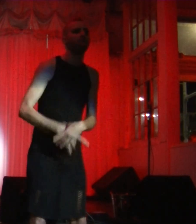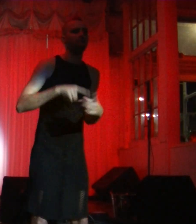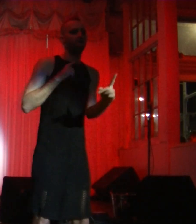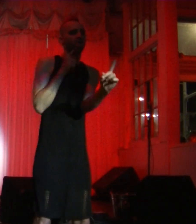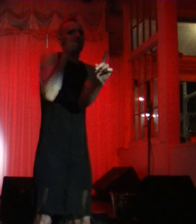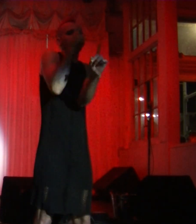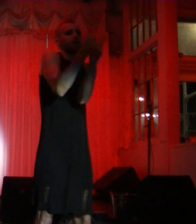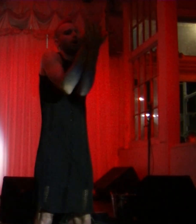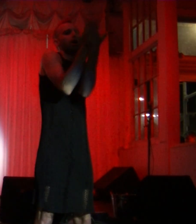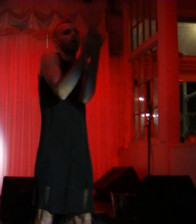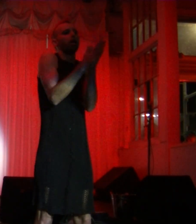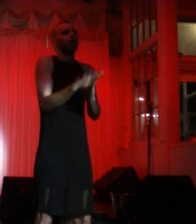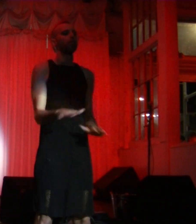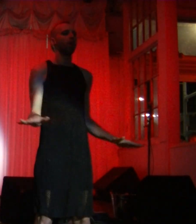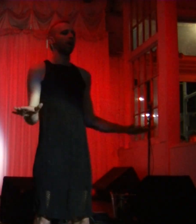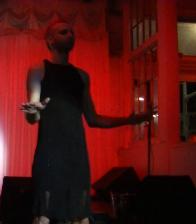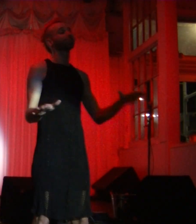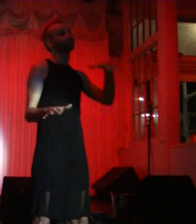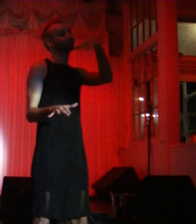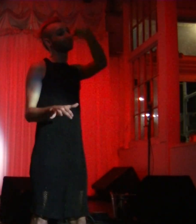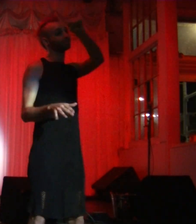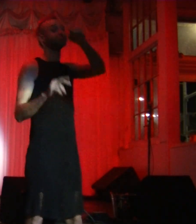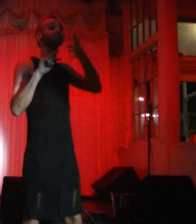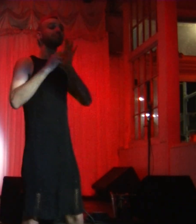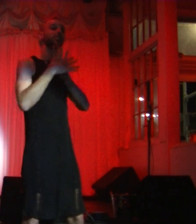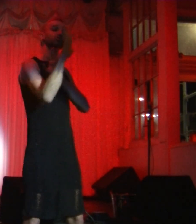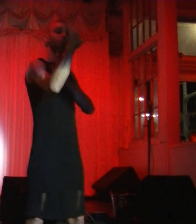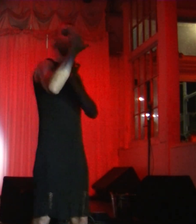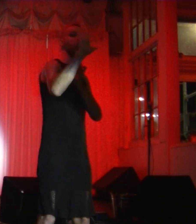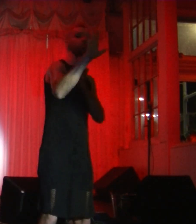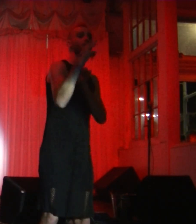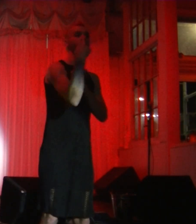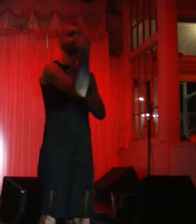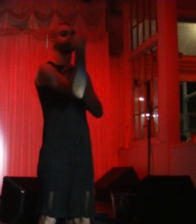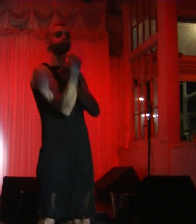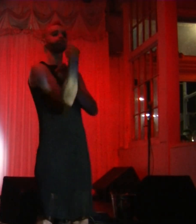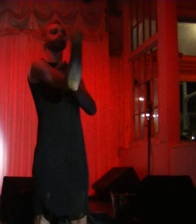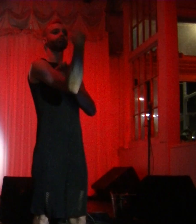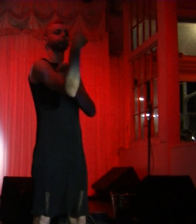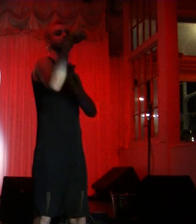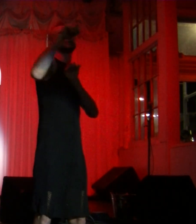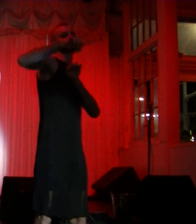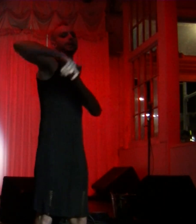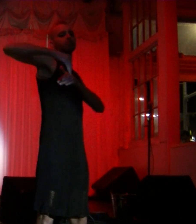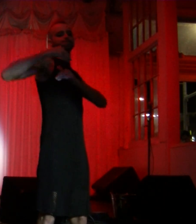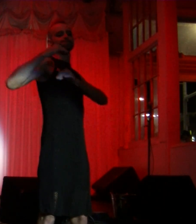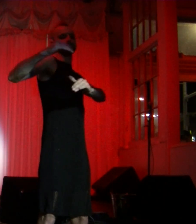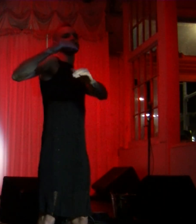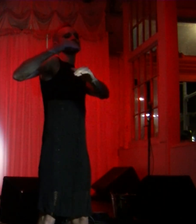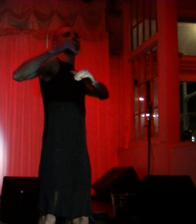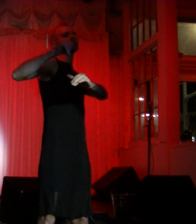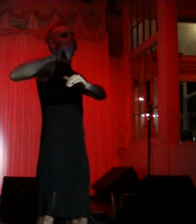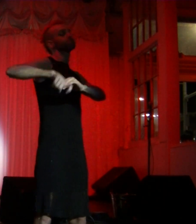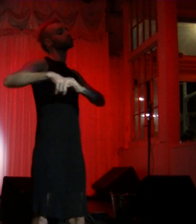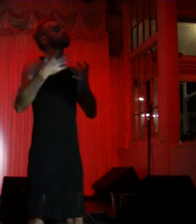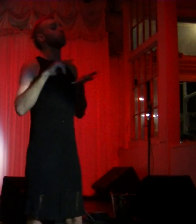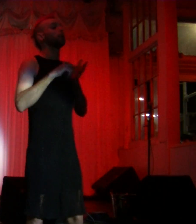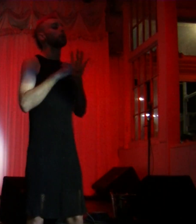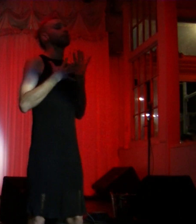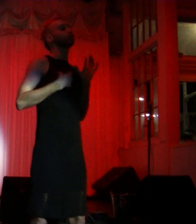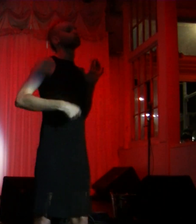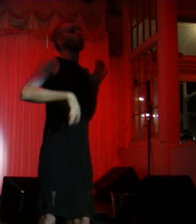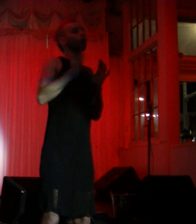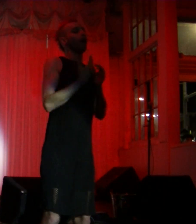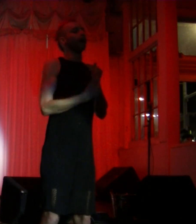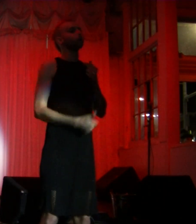quiets. Yes, that means your judgment needs to be created this season. Yes, that means white